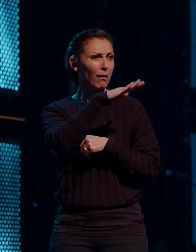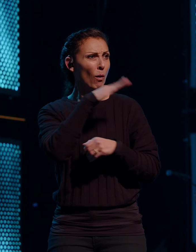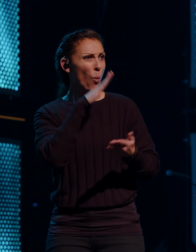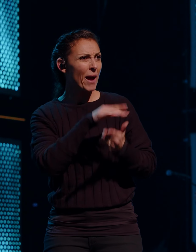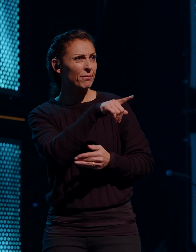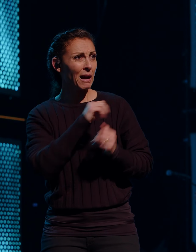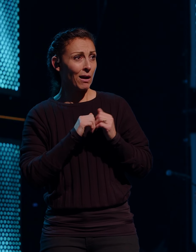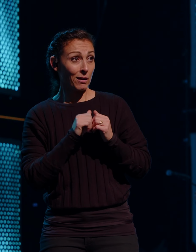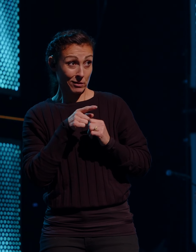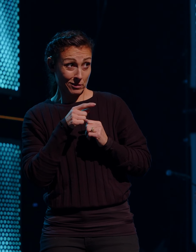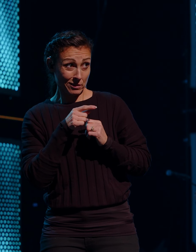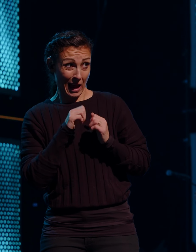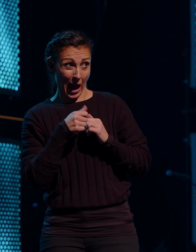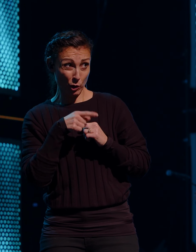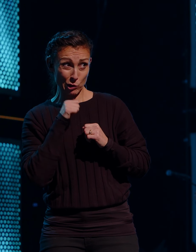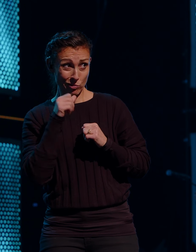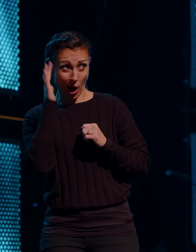Maybe she is sometimes.